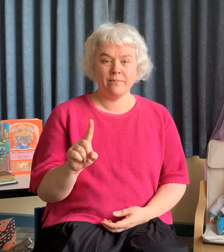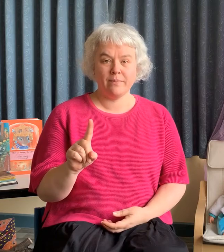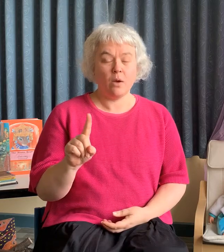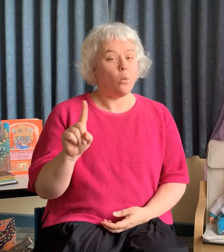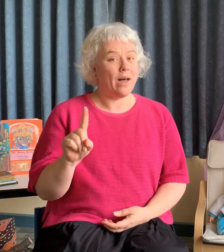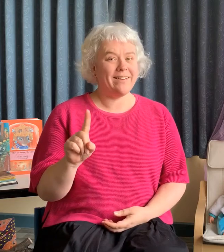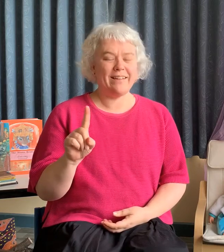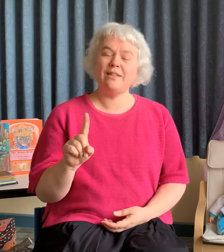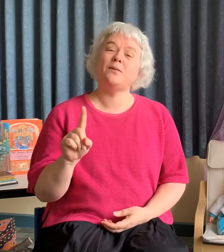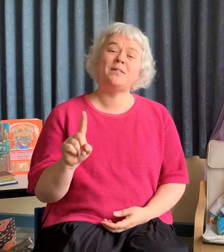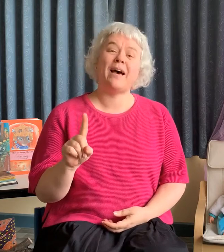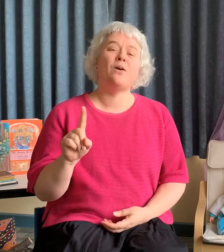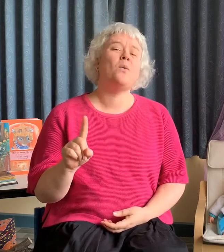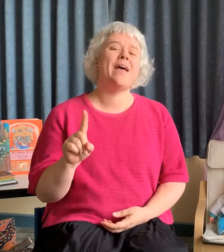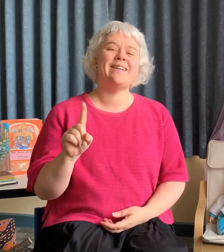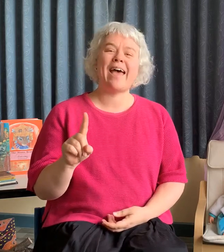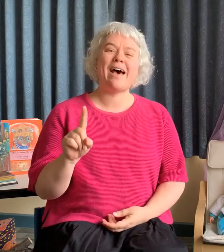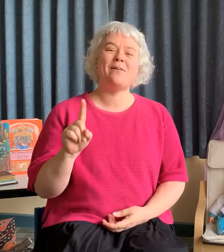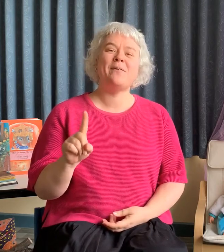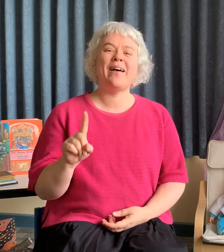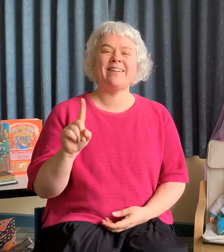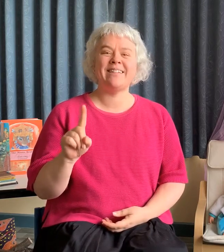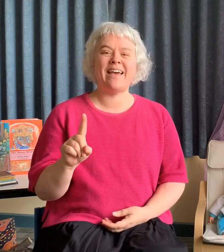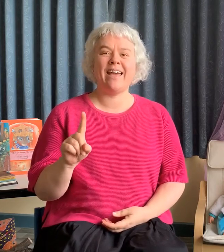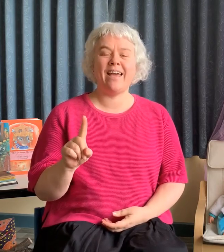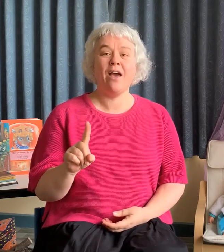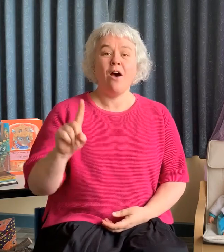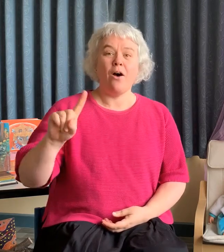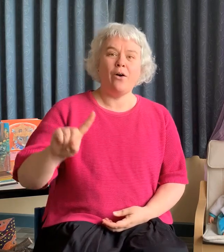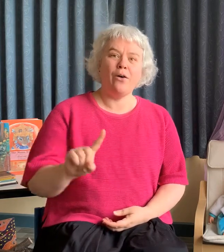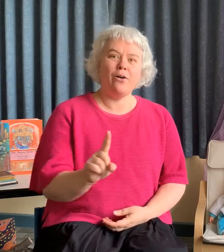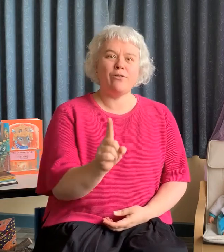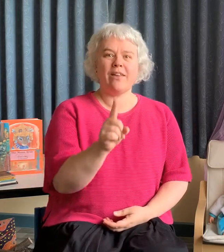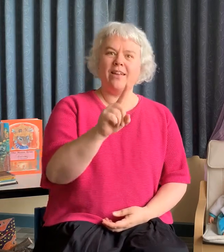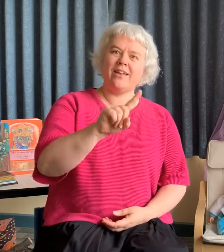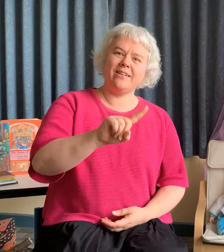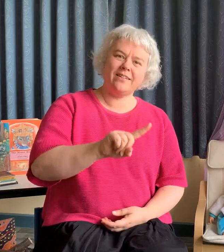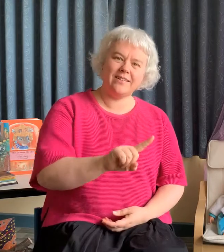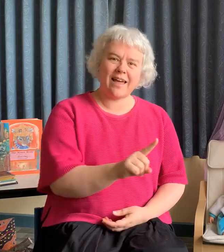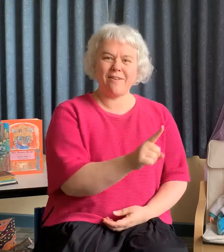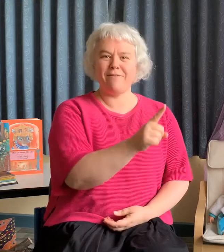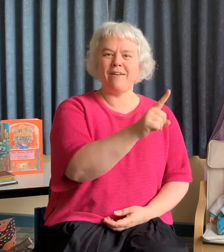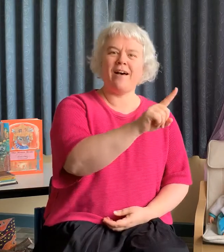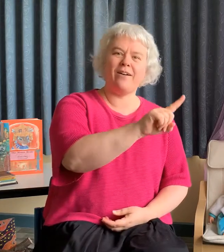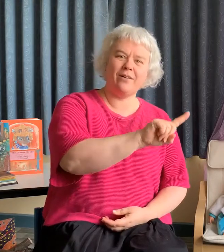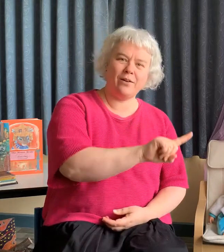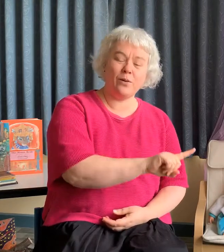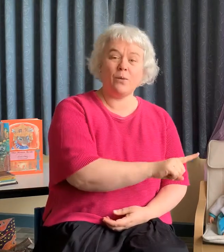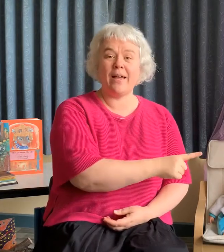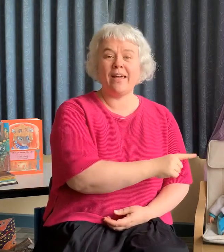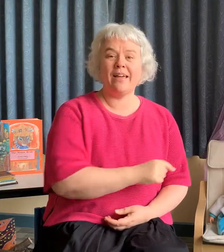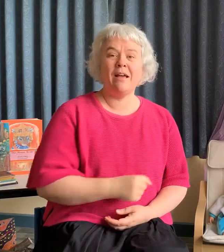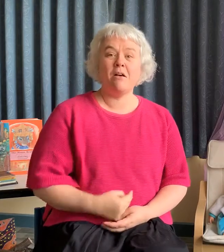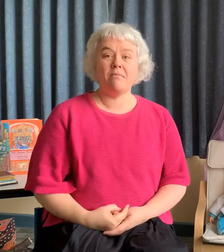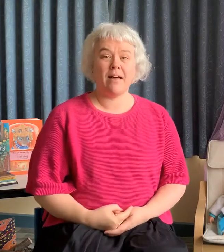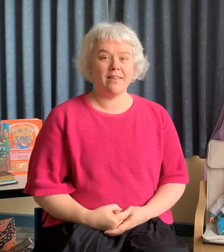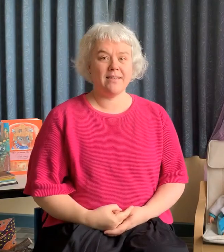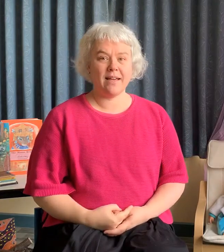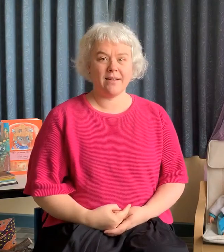One little duck went out one day, over the hills and far away. Mother duck